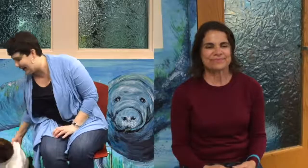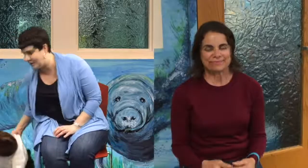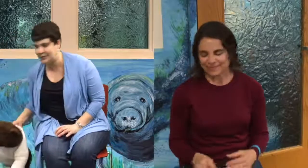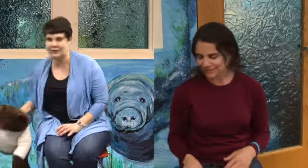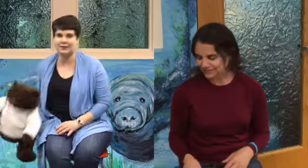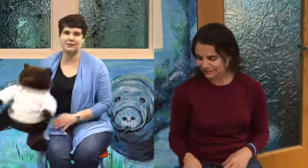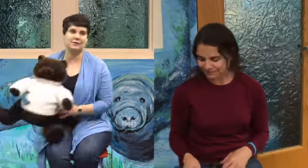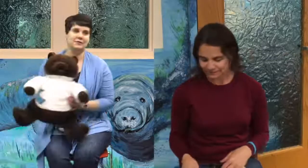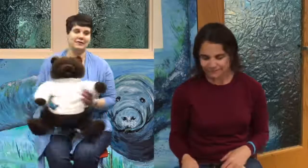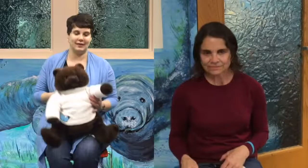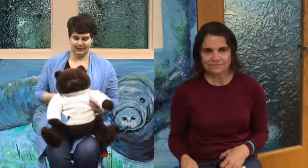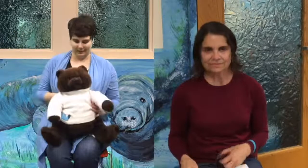going to use